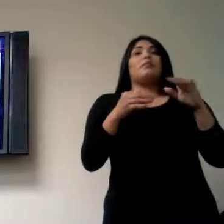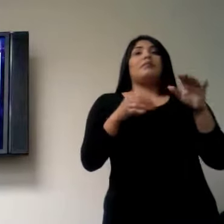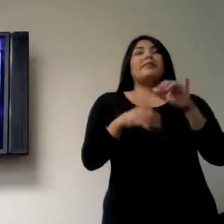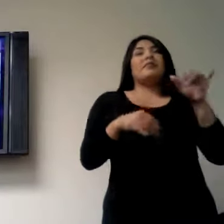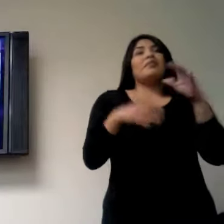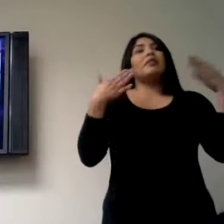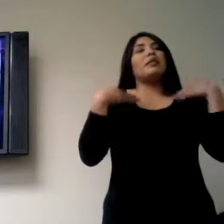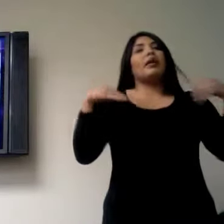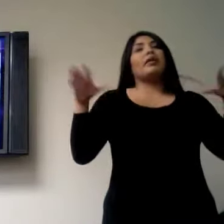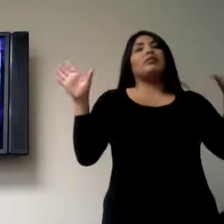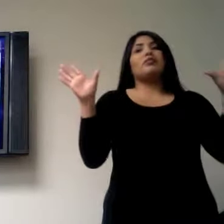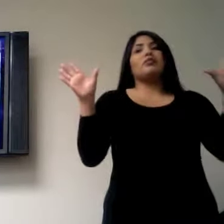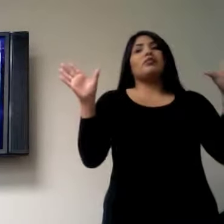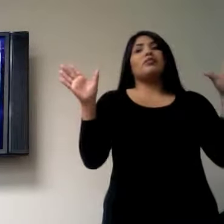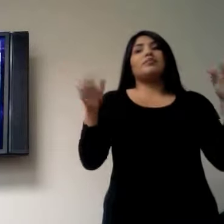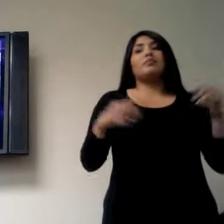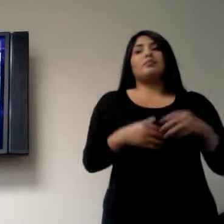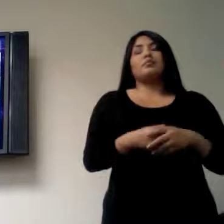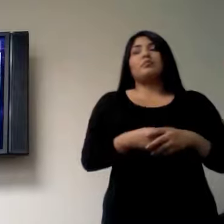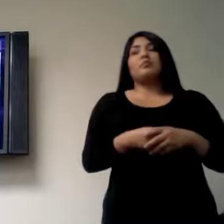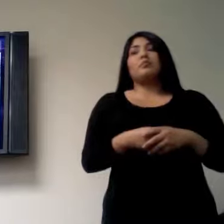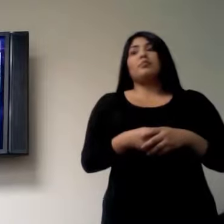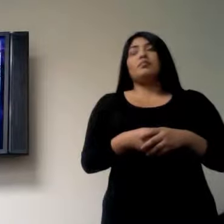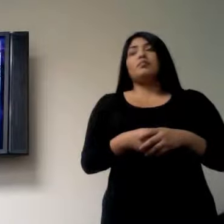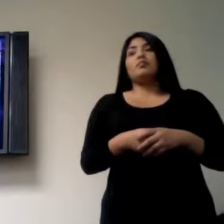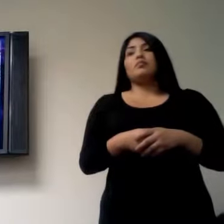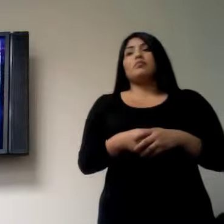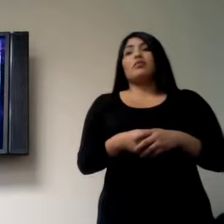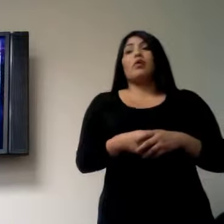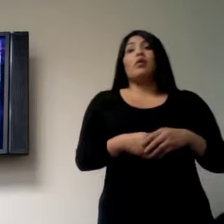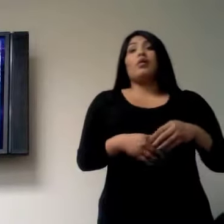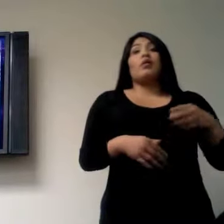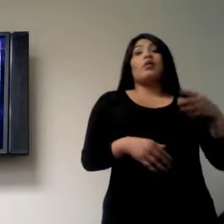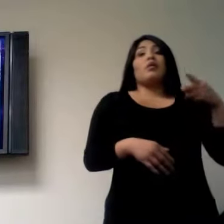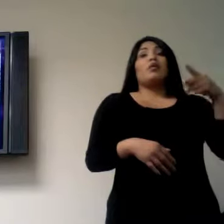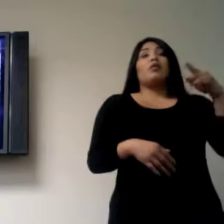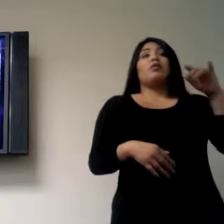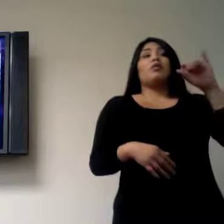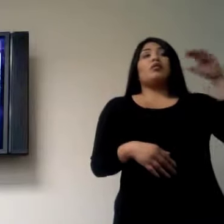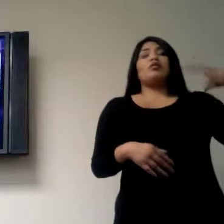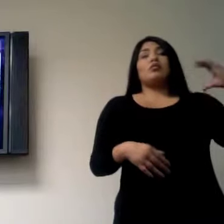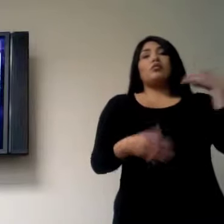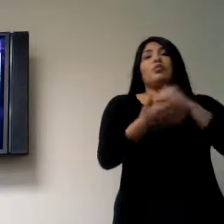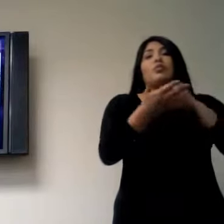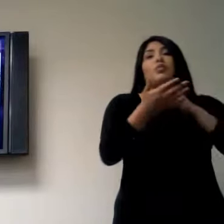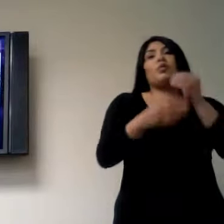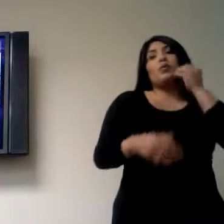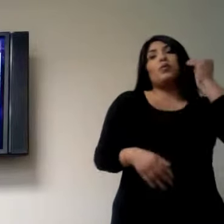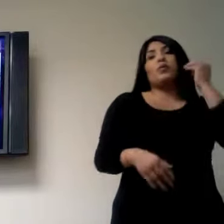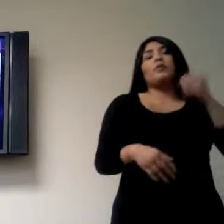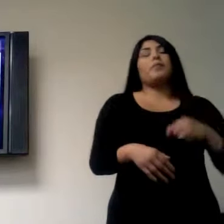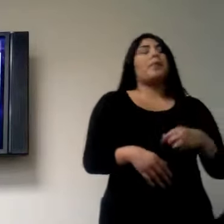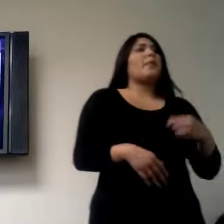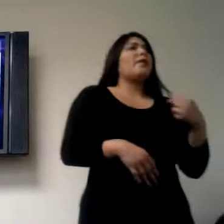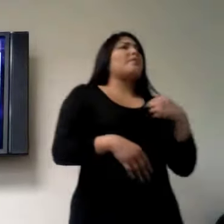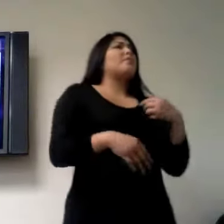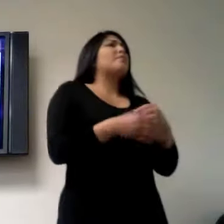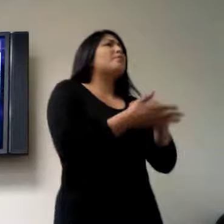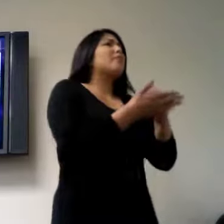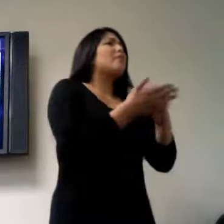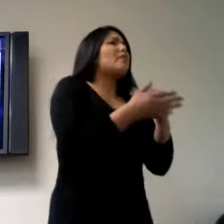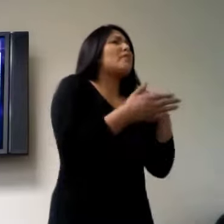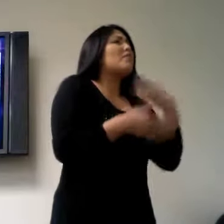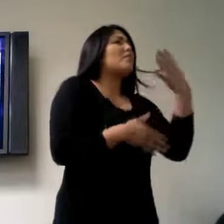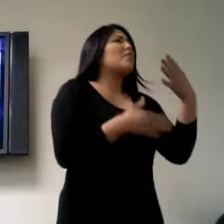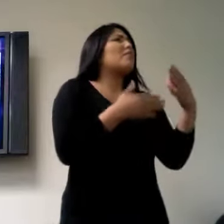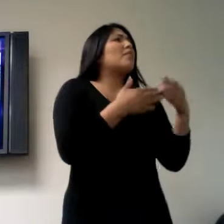prisoners. Confederate prisoner William Wall wrote home, "If you would send to Mrs. Charles Buford of Rock Island City